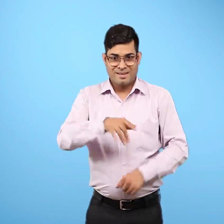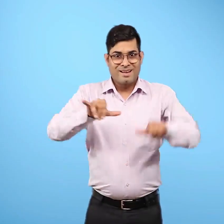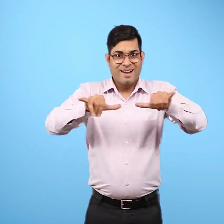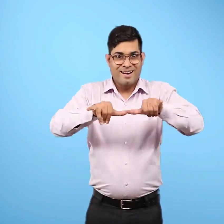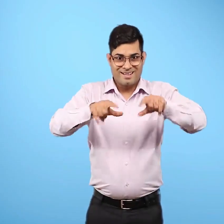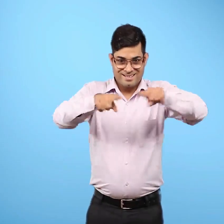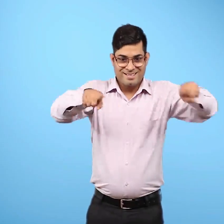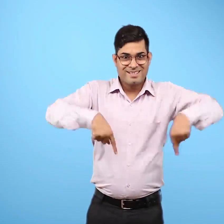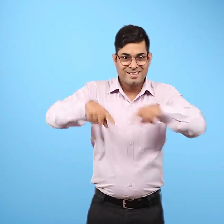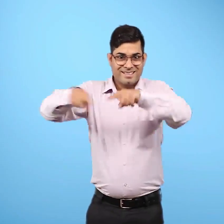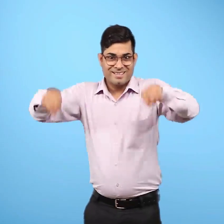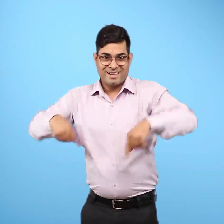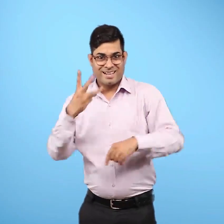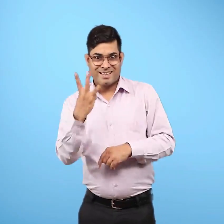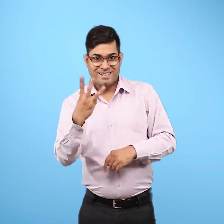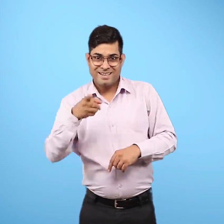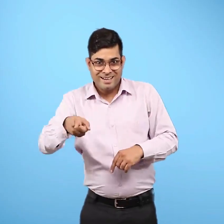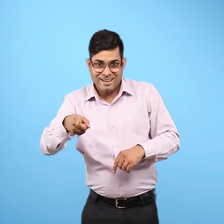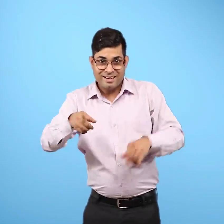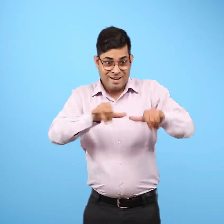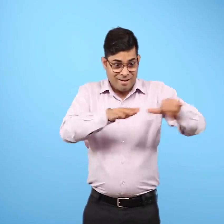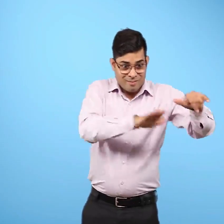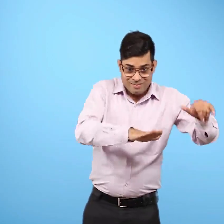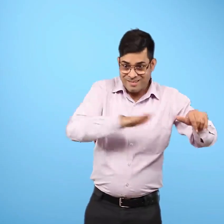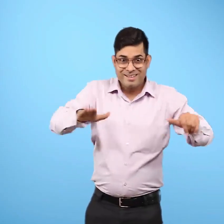Find the area of all the 3 fields.